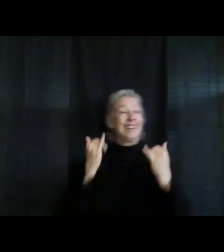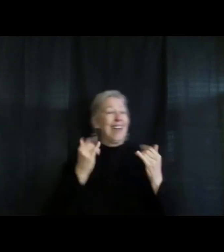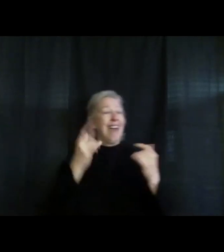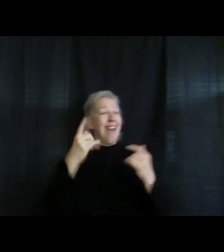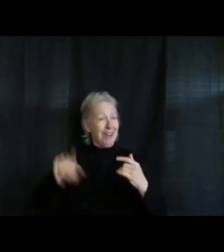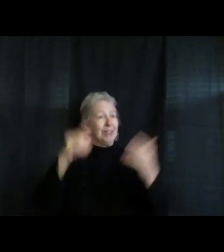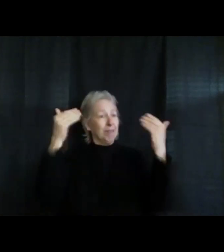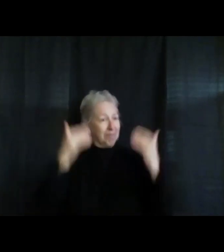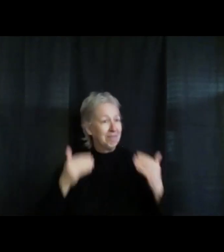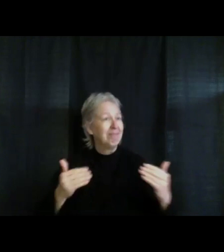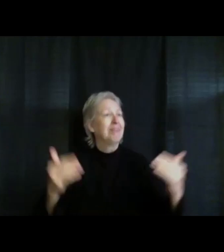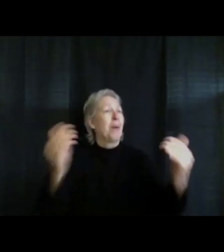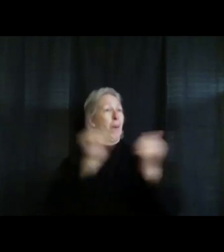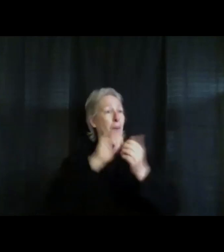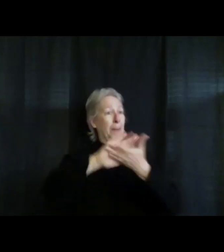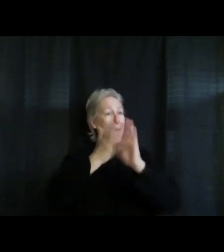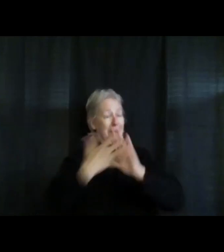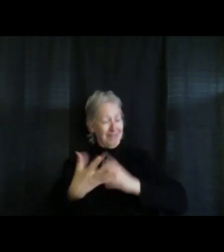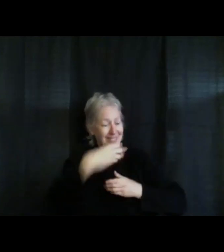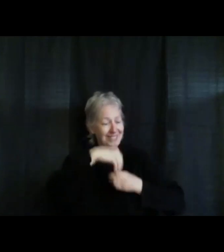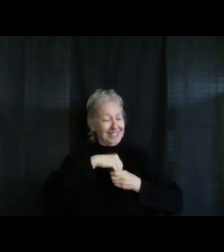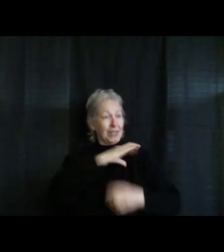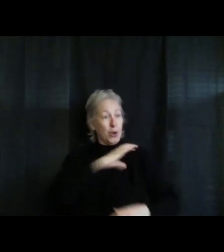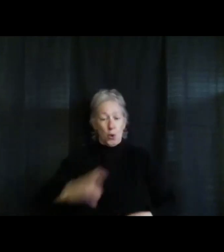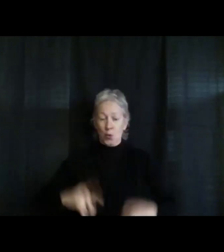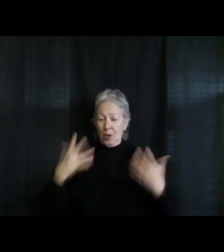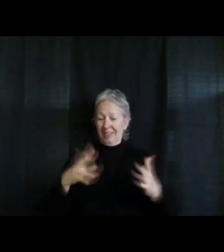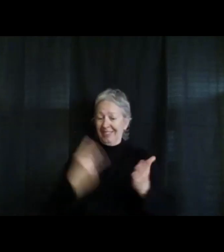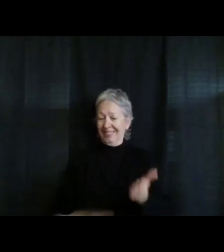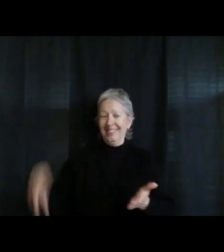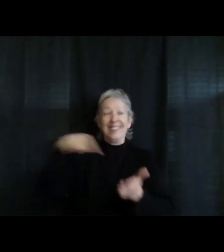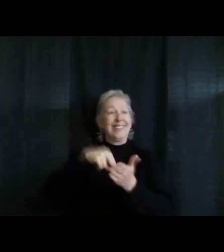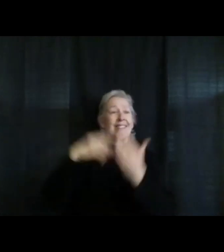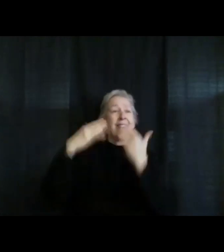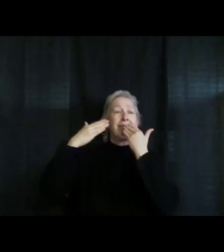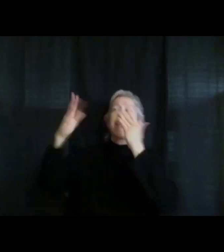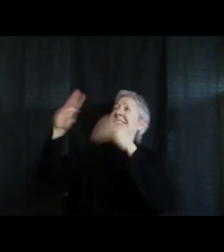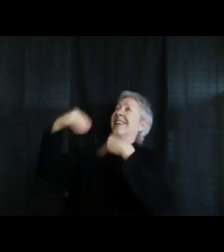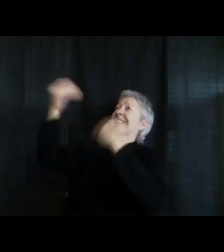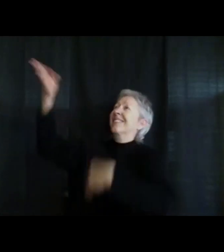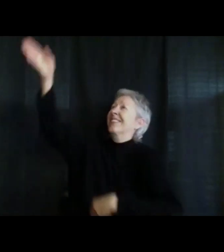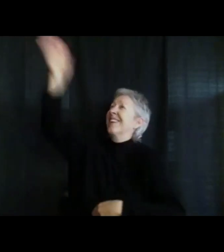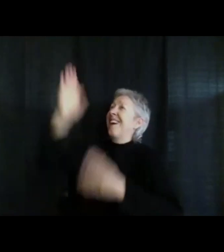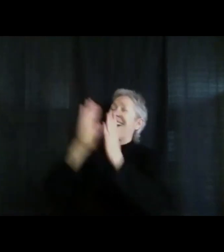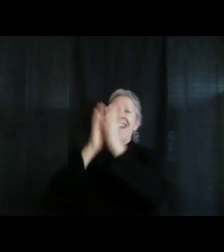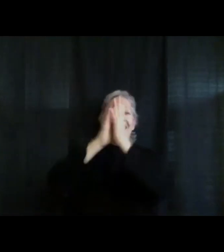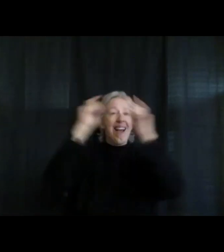Christ is risen. Thanks be to God. Hallelujah.